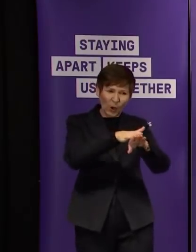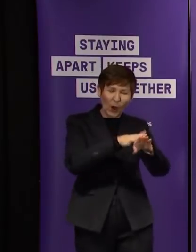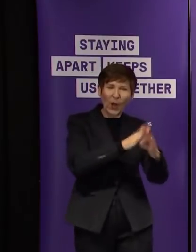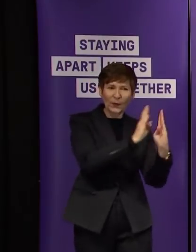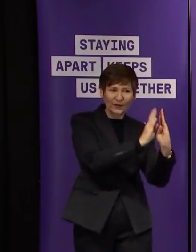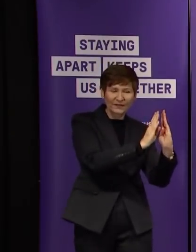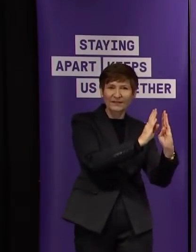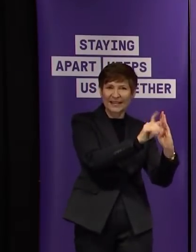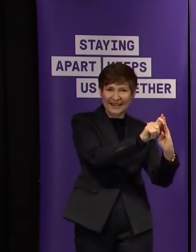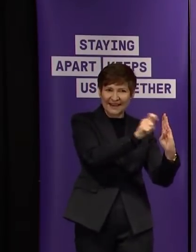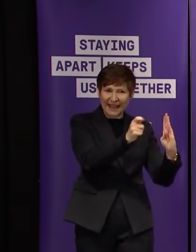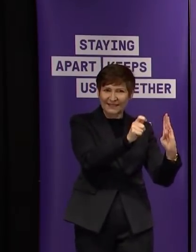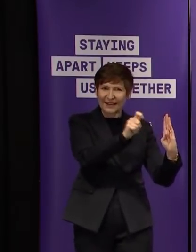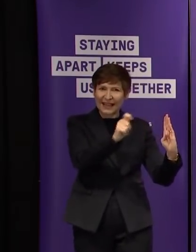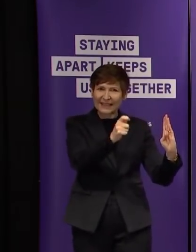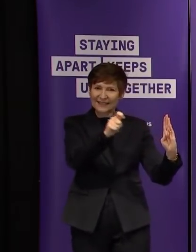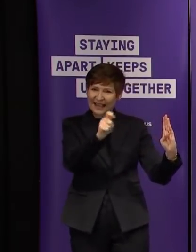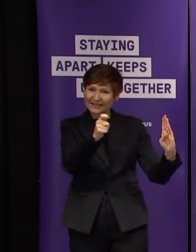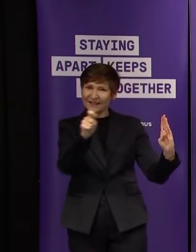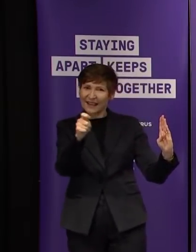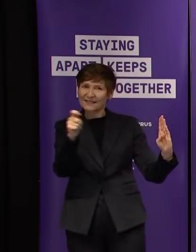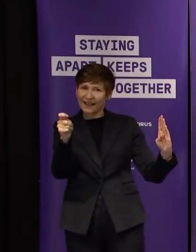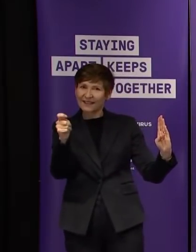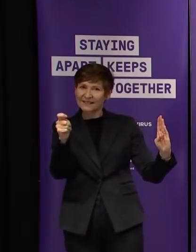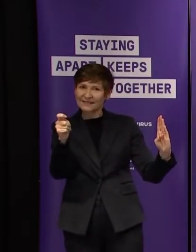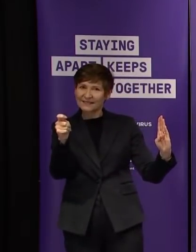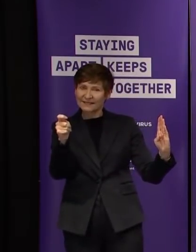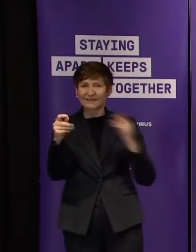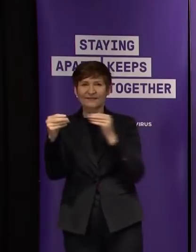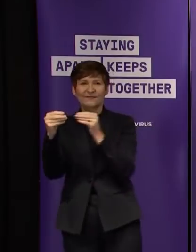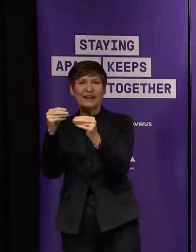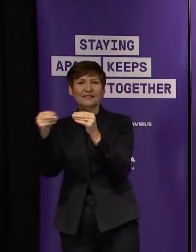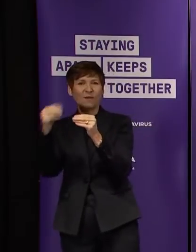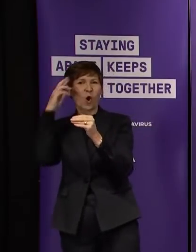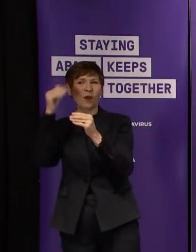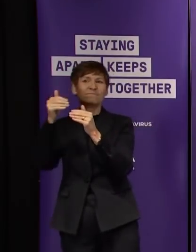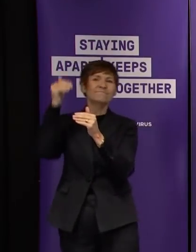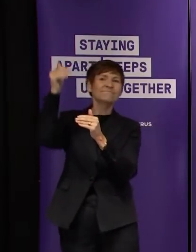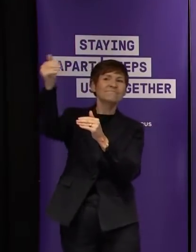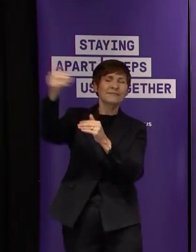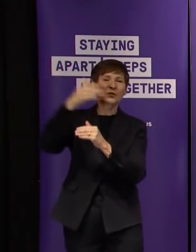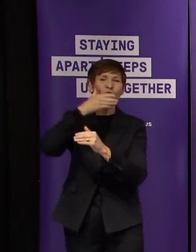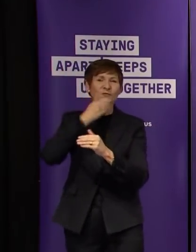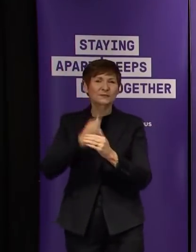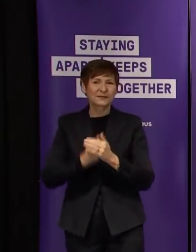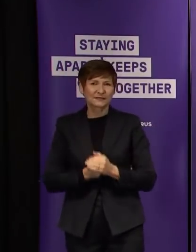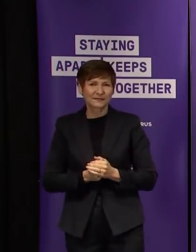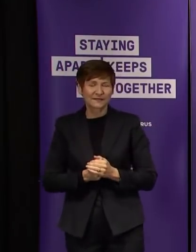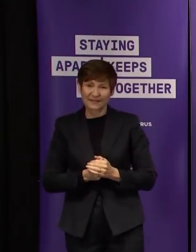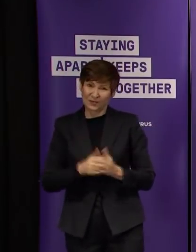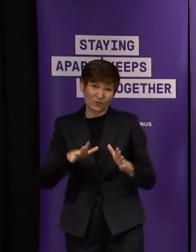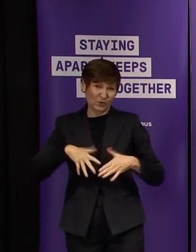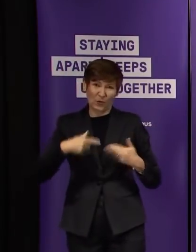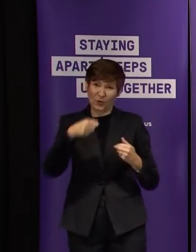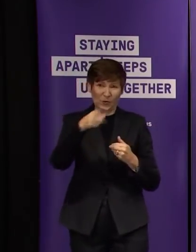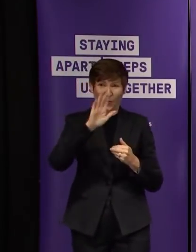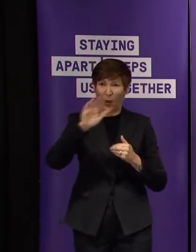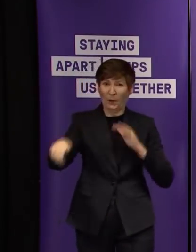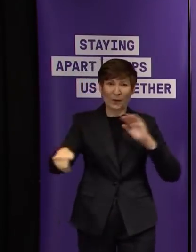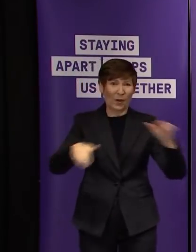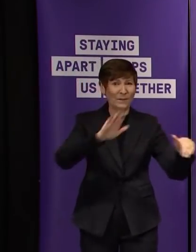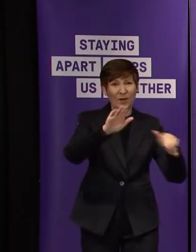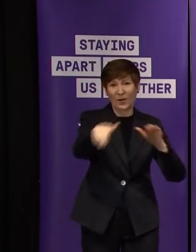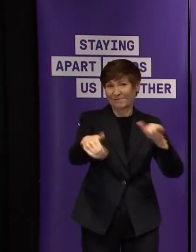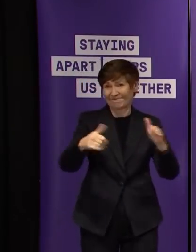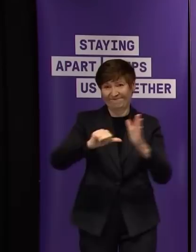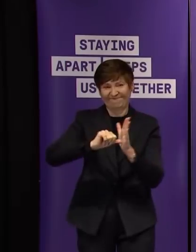We don't want to keep the place closed down for a moment more than we have to, but No public health response, no contact tracing